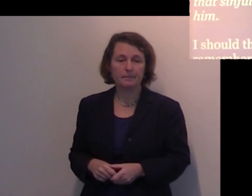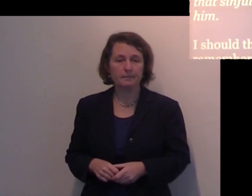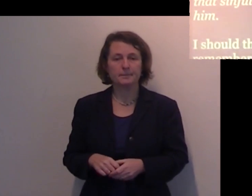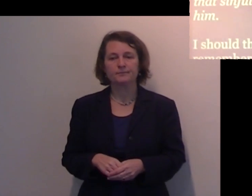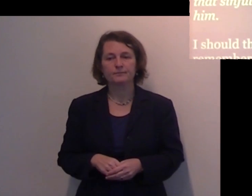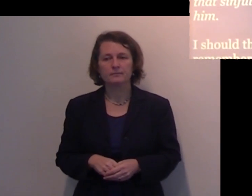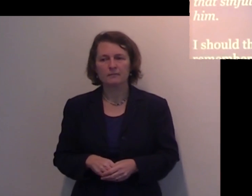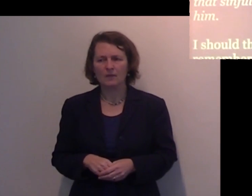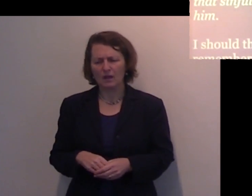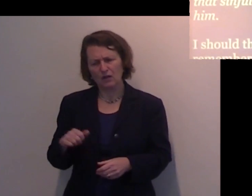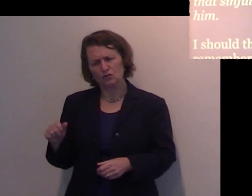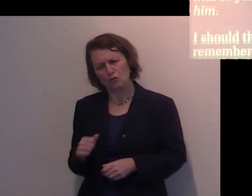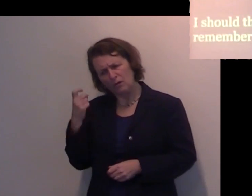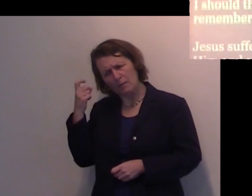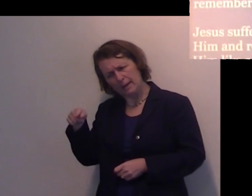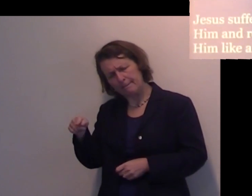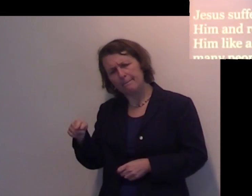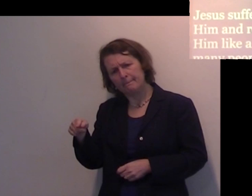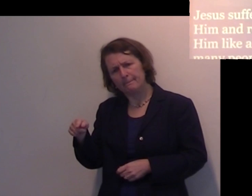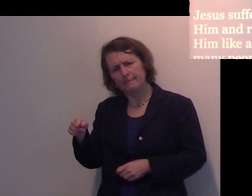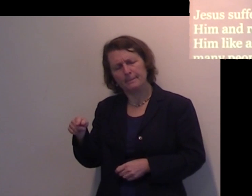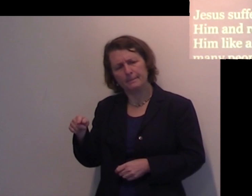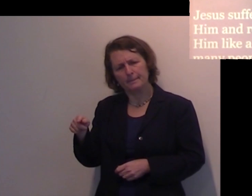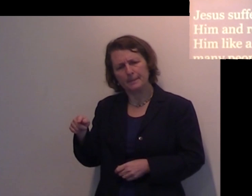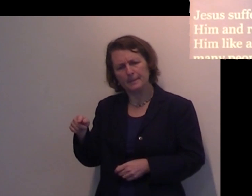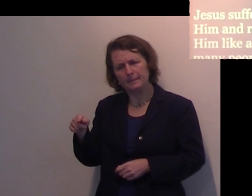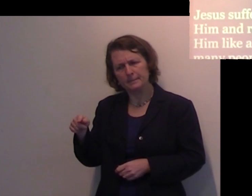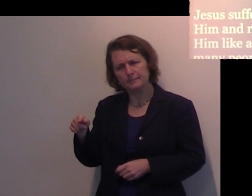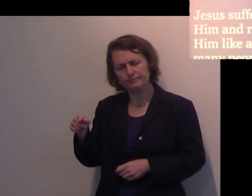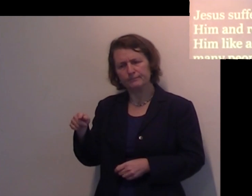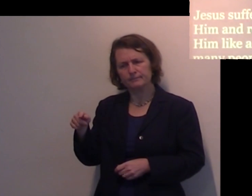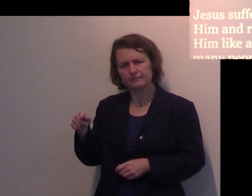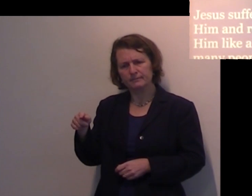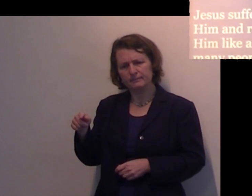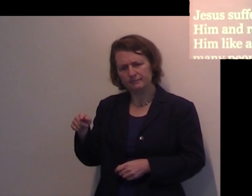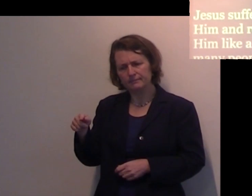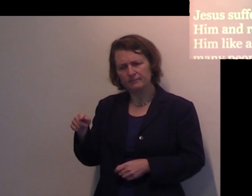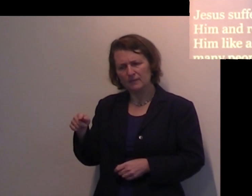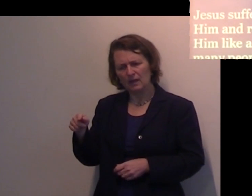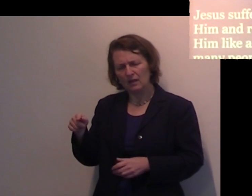I should think about Jesus. I should remember what Jesus had done for